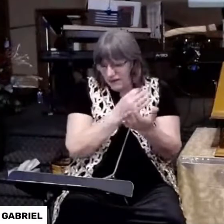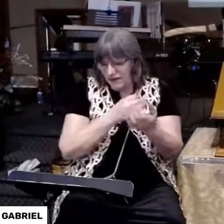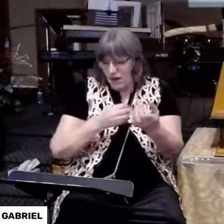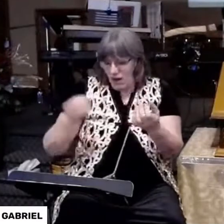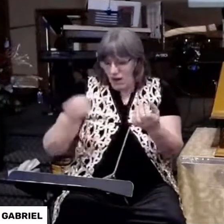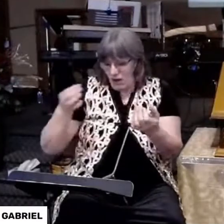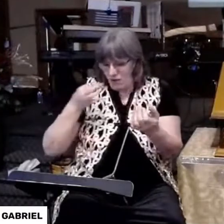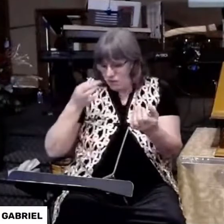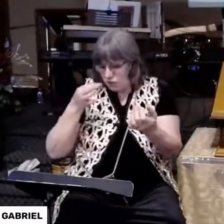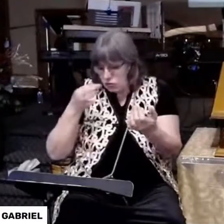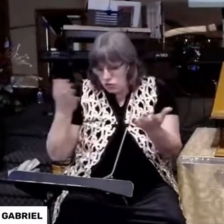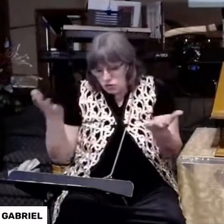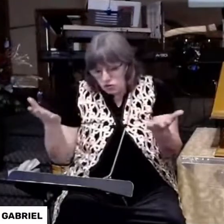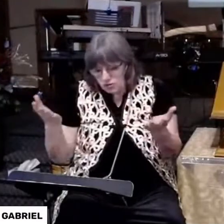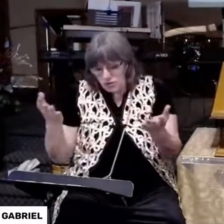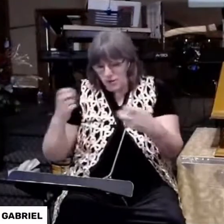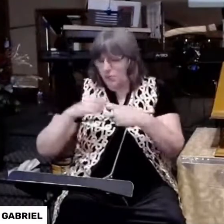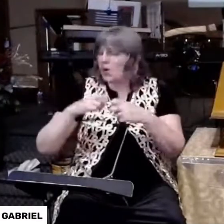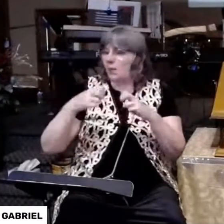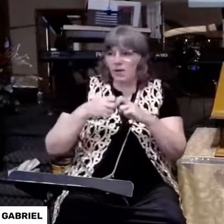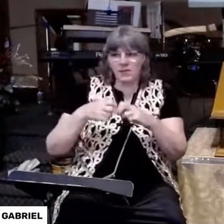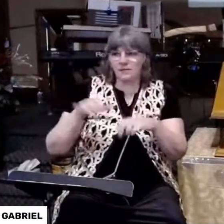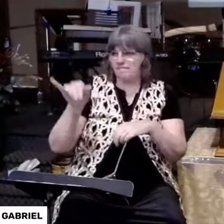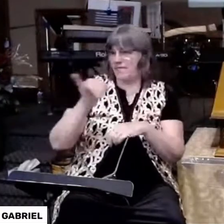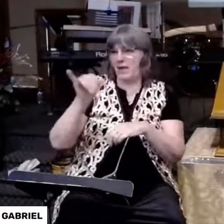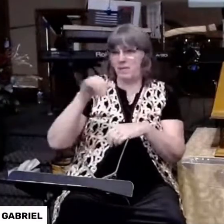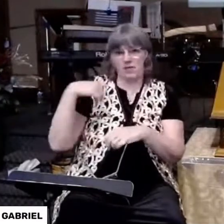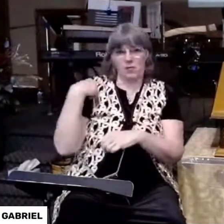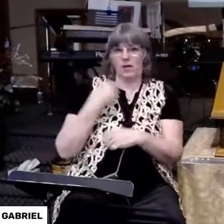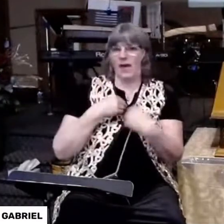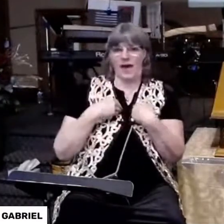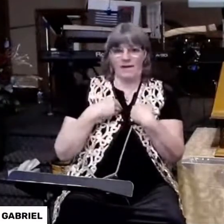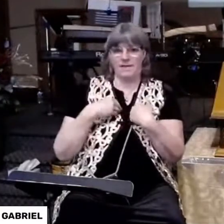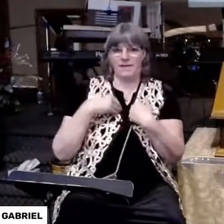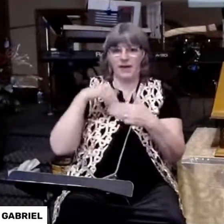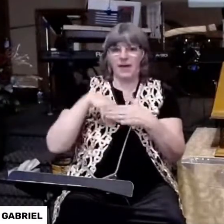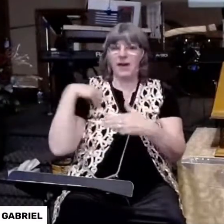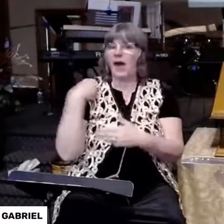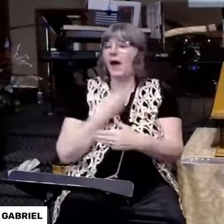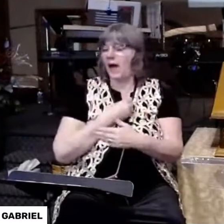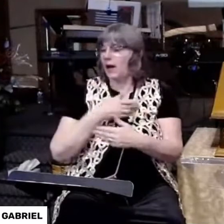to establish priorities in their lives.